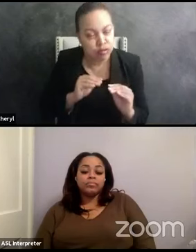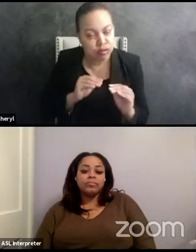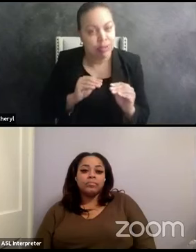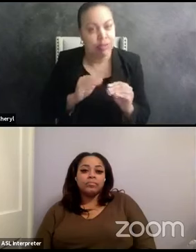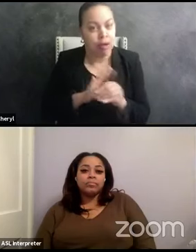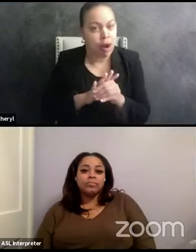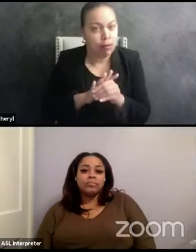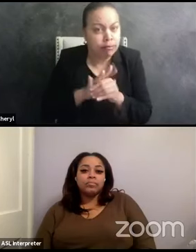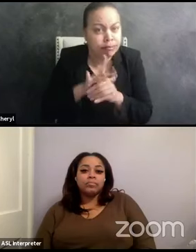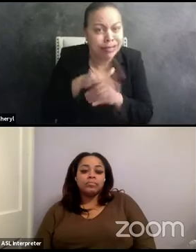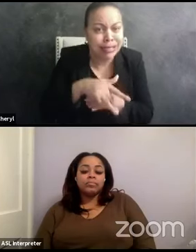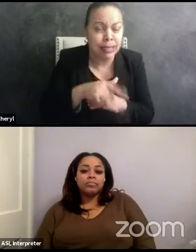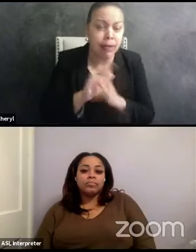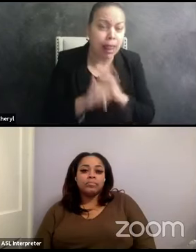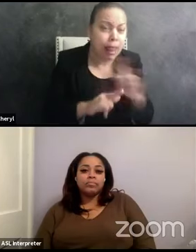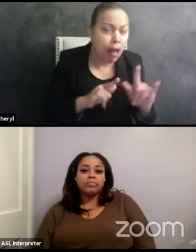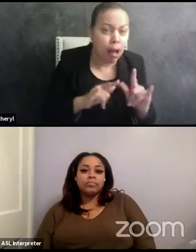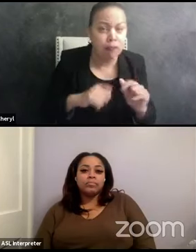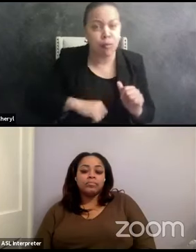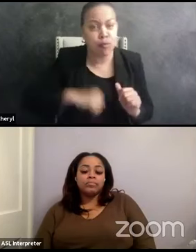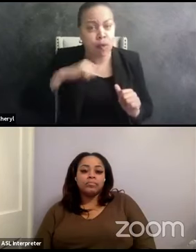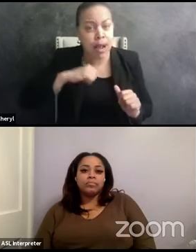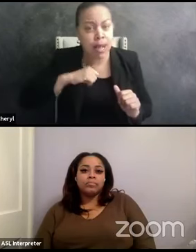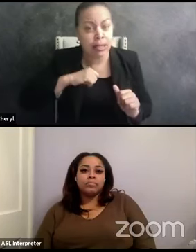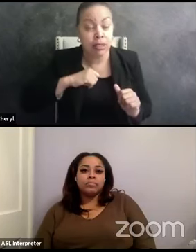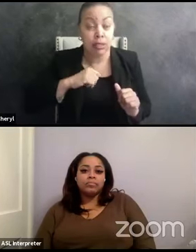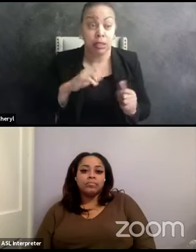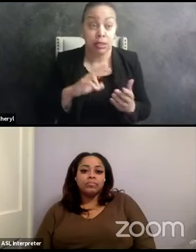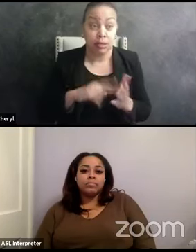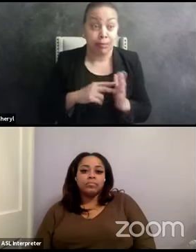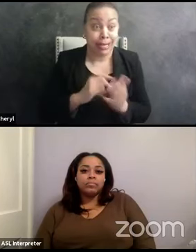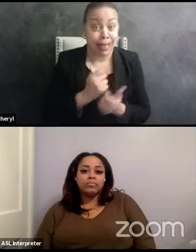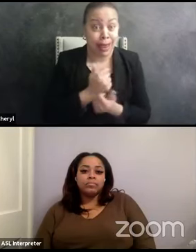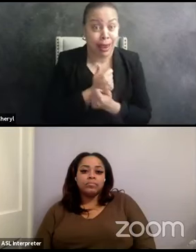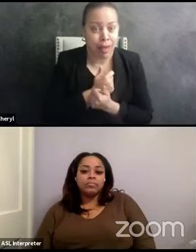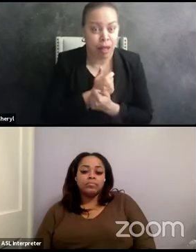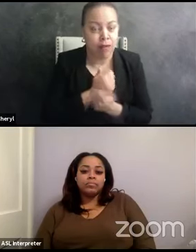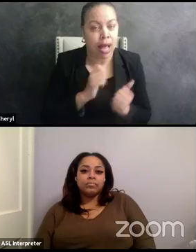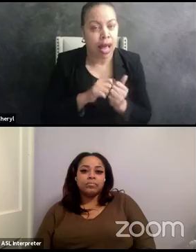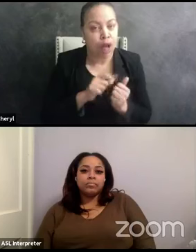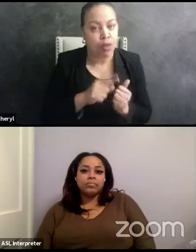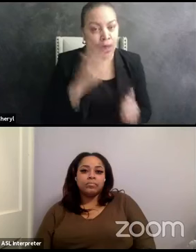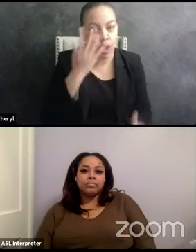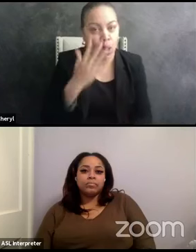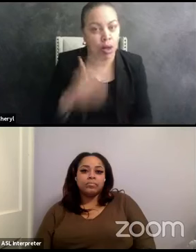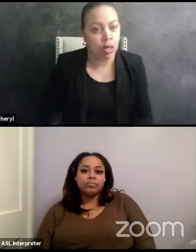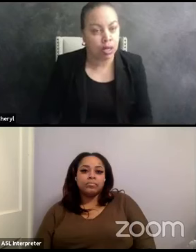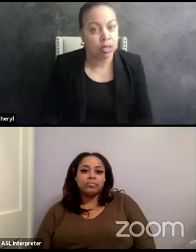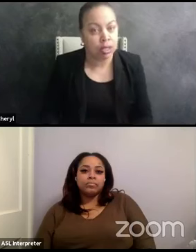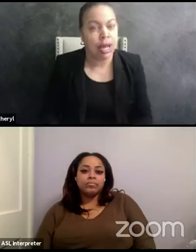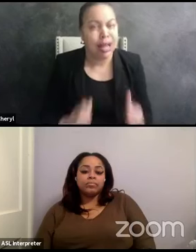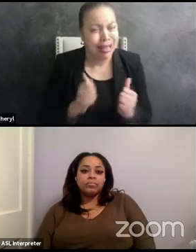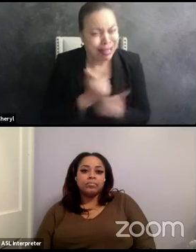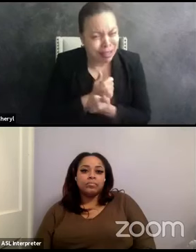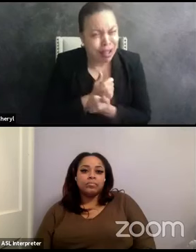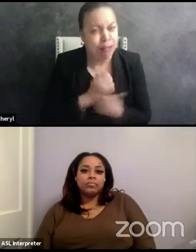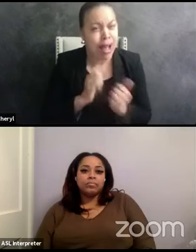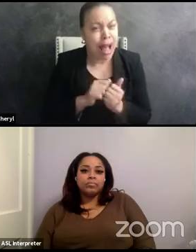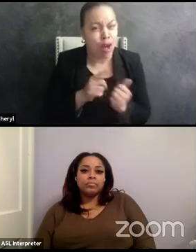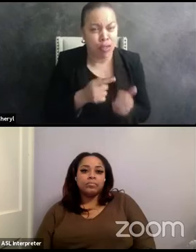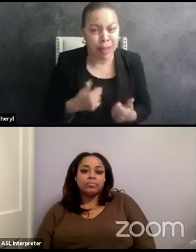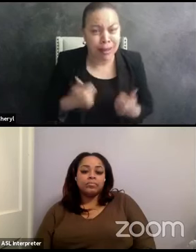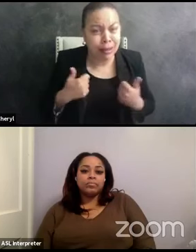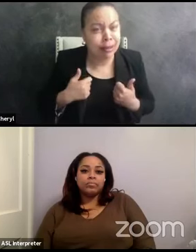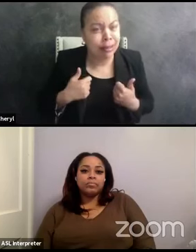overabundance of love and pride. And that also means love how they look, love how they move through the world. Tell